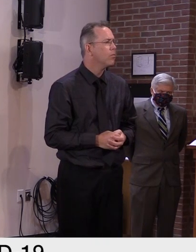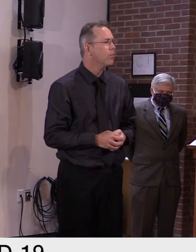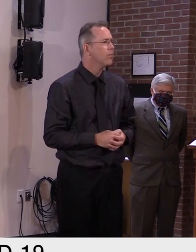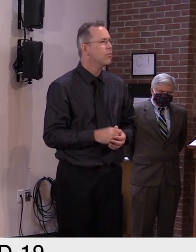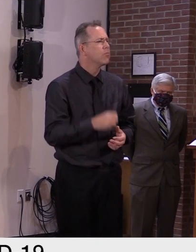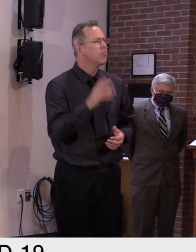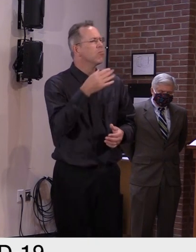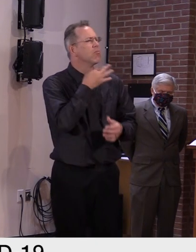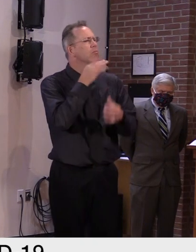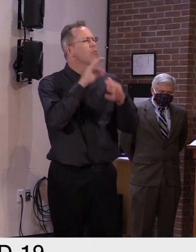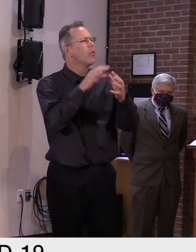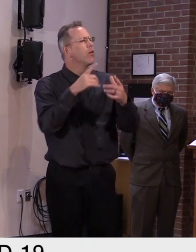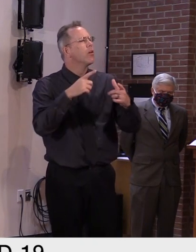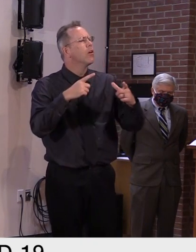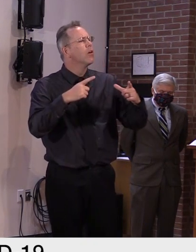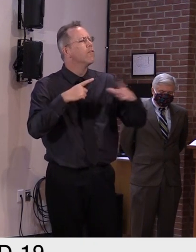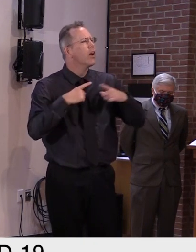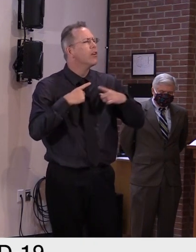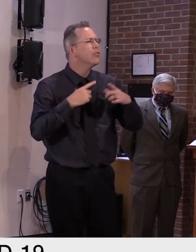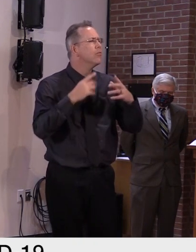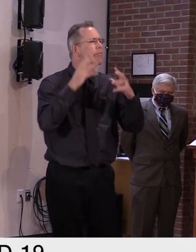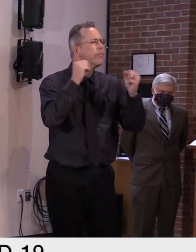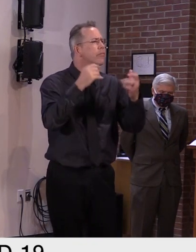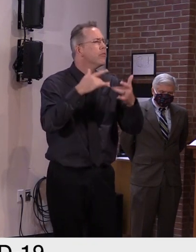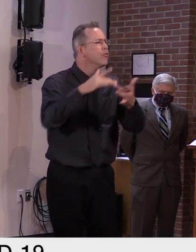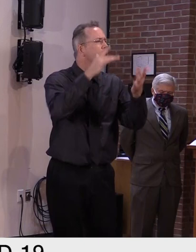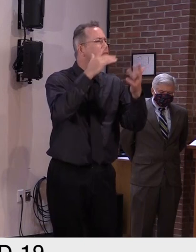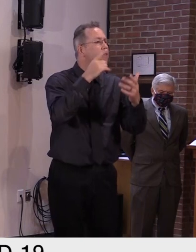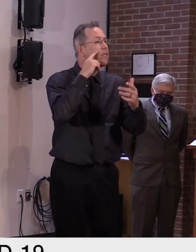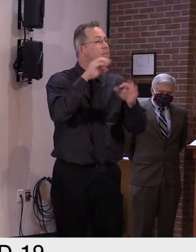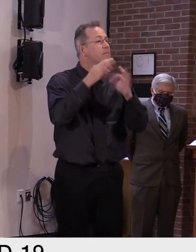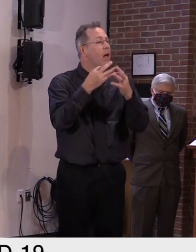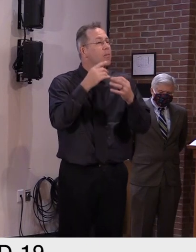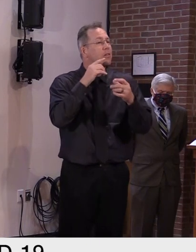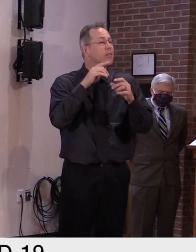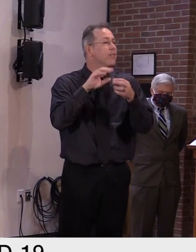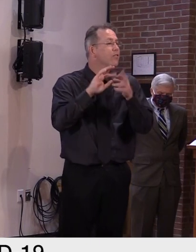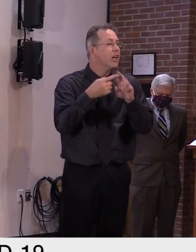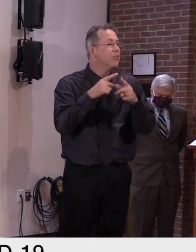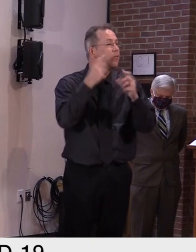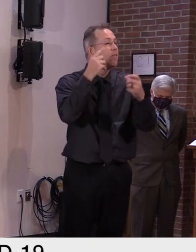engaging in conversations with our leadership team about that eventuality.